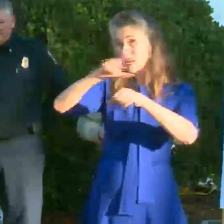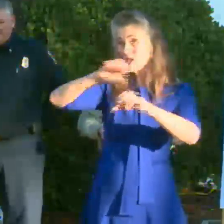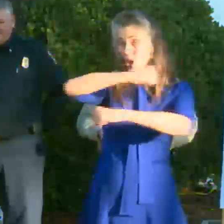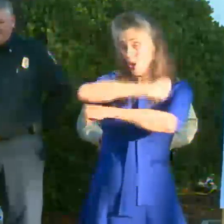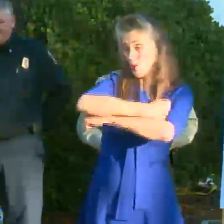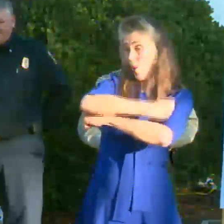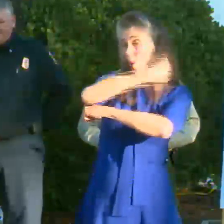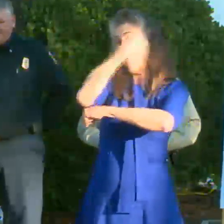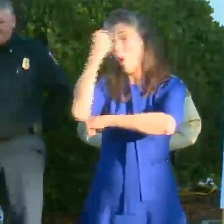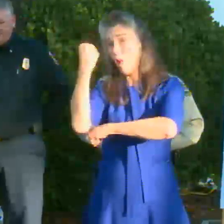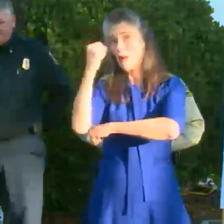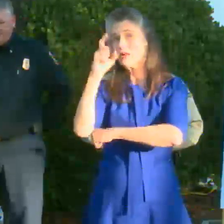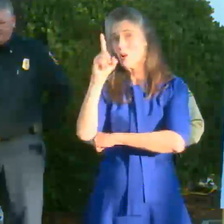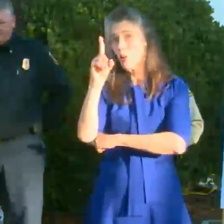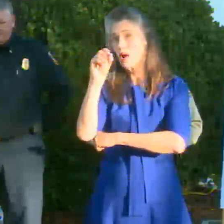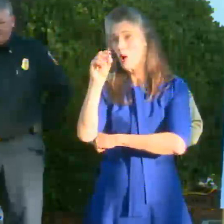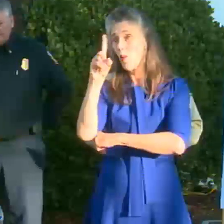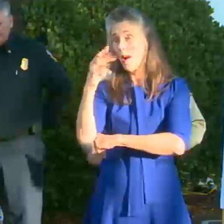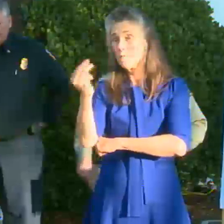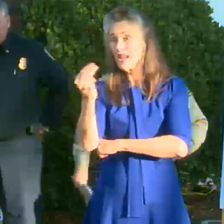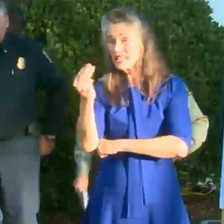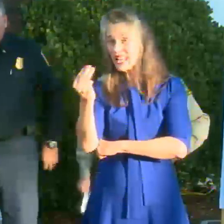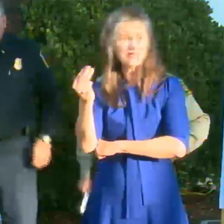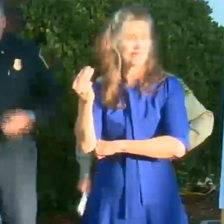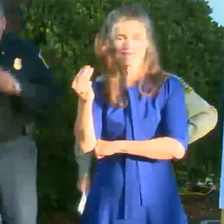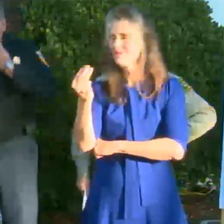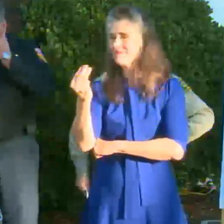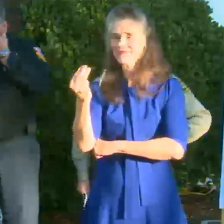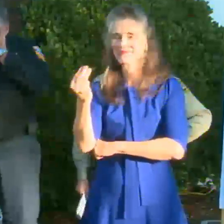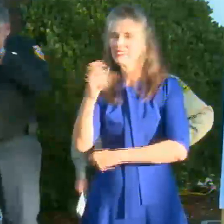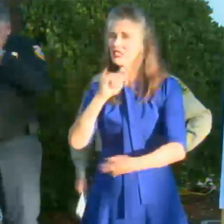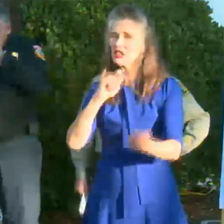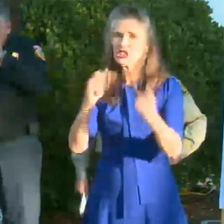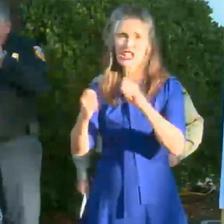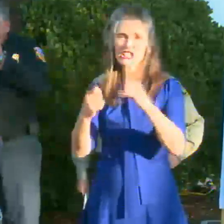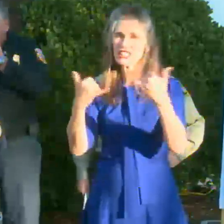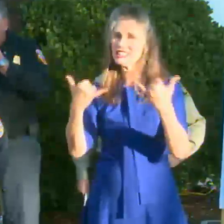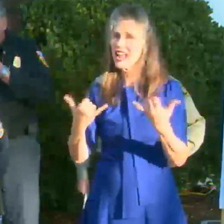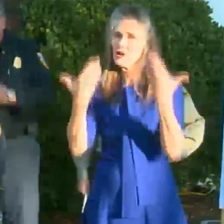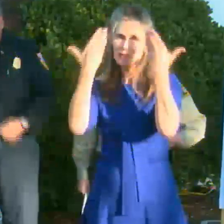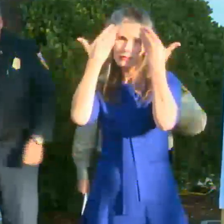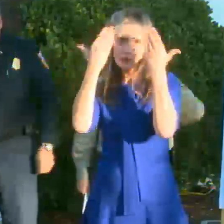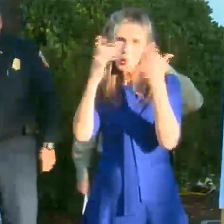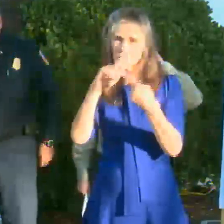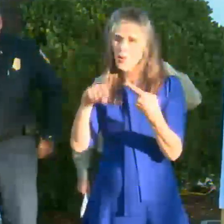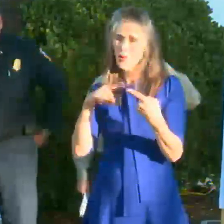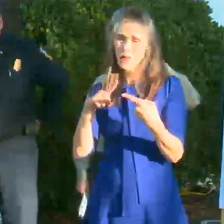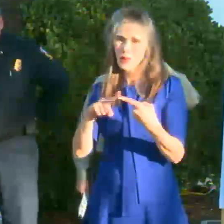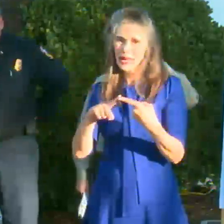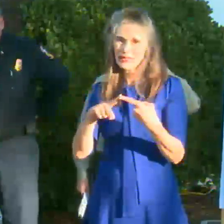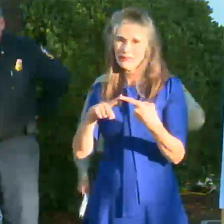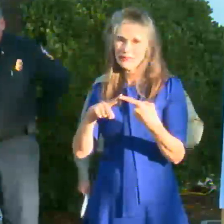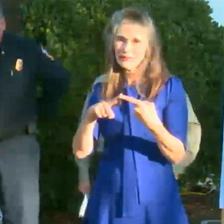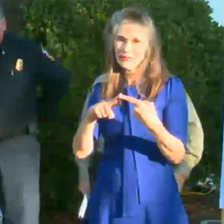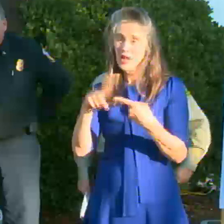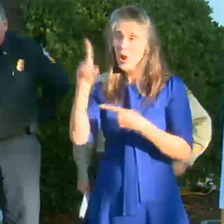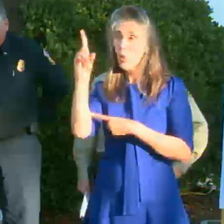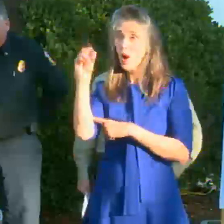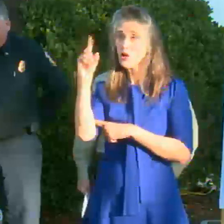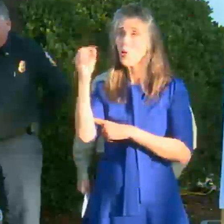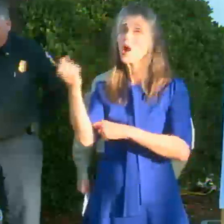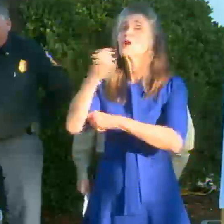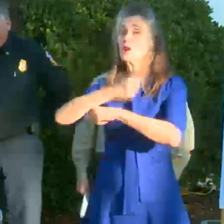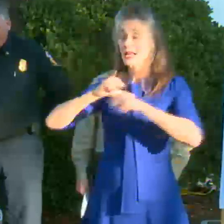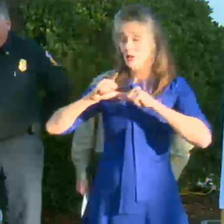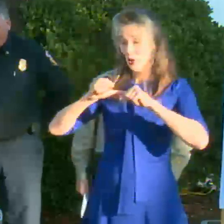the 101 has now been changed to unknown. The 101 remains closed northbound at